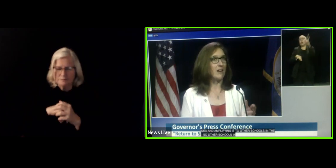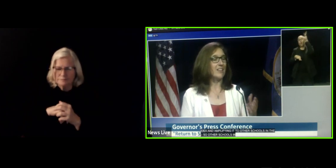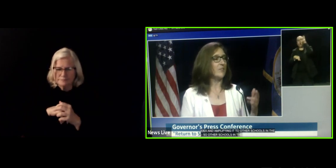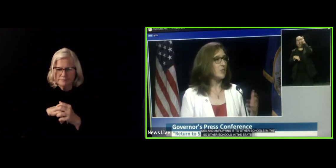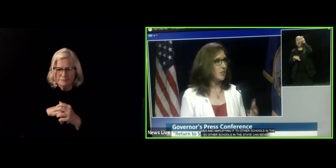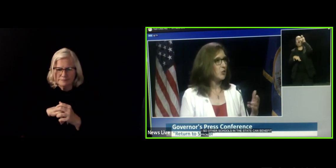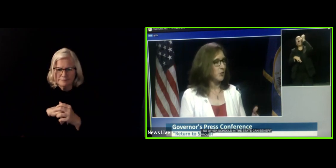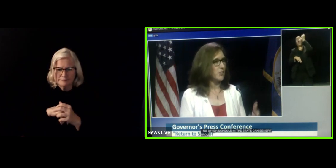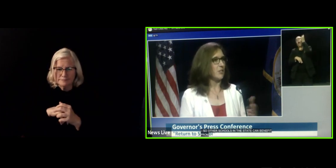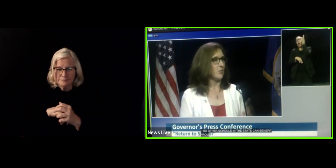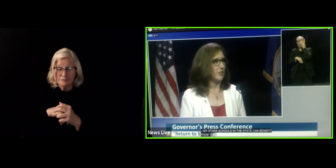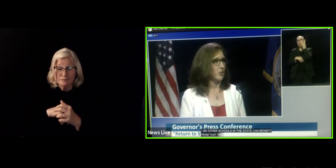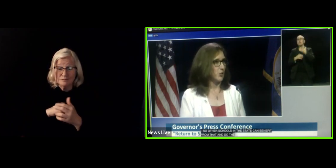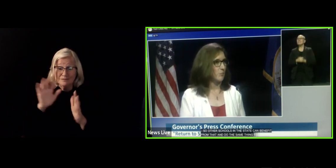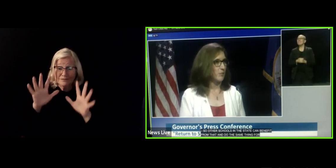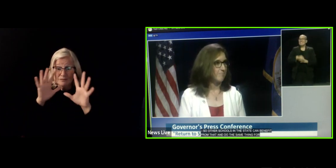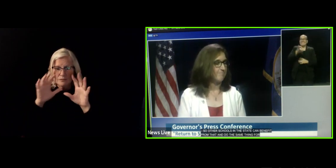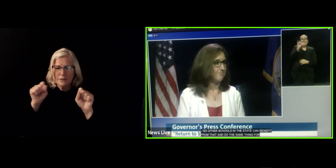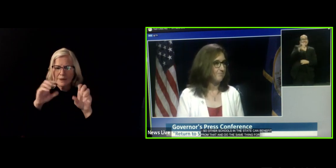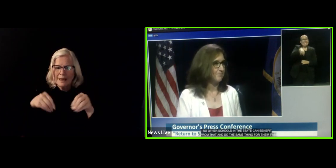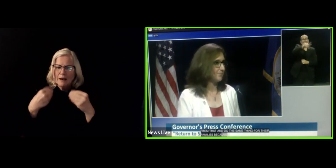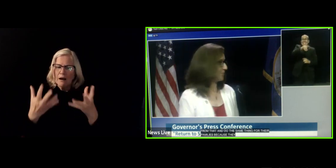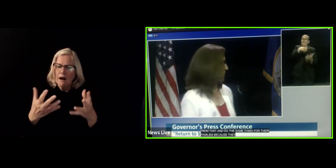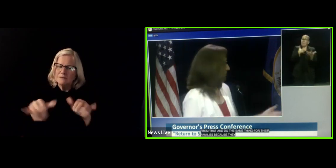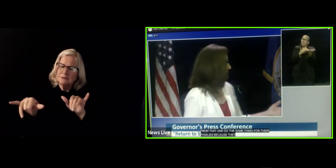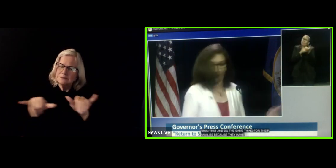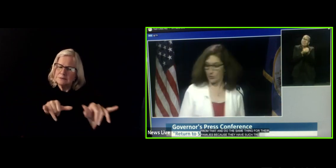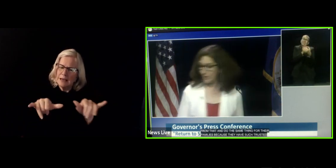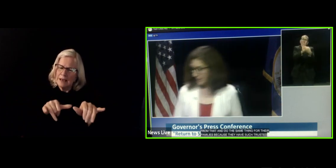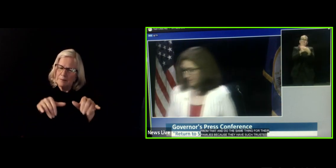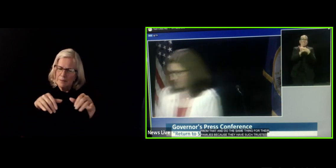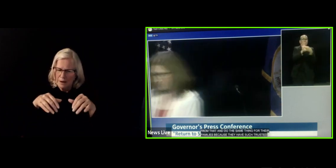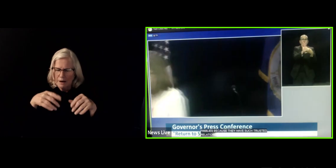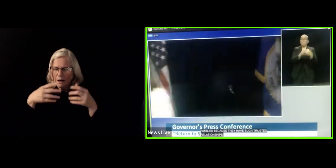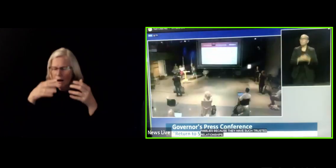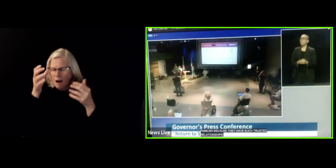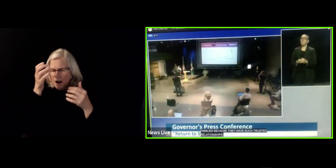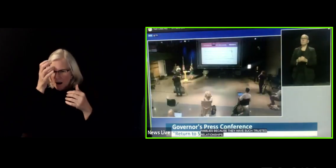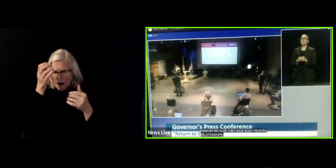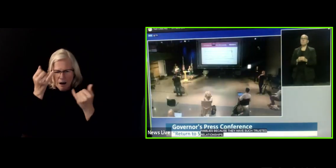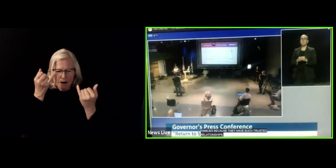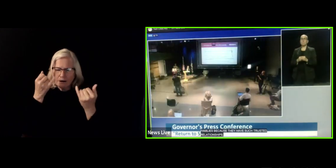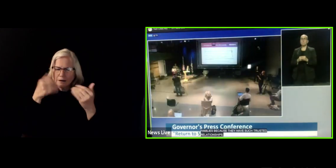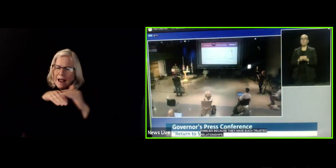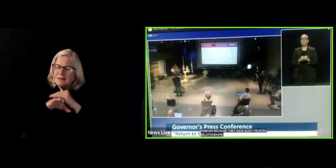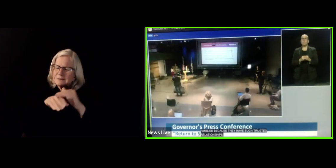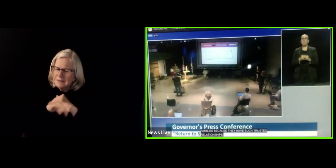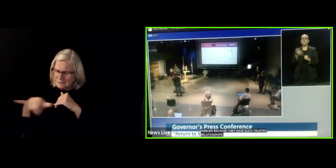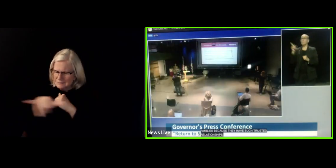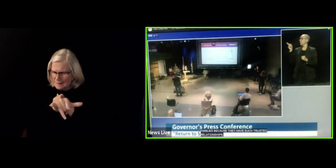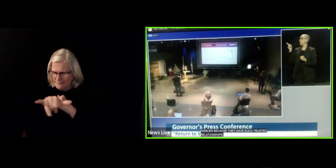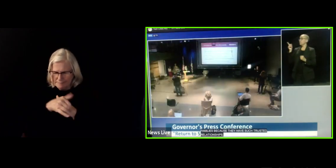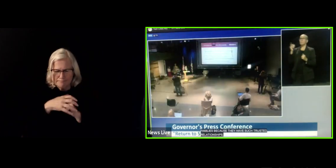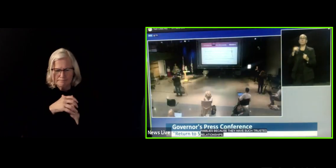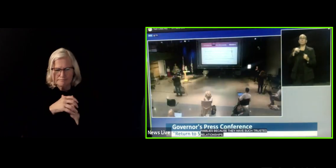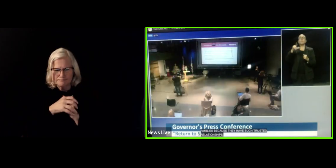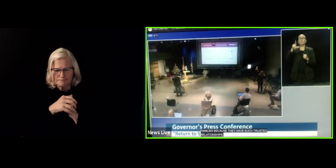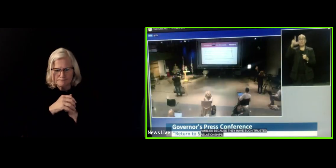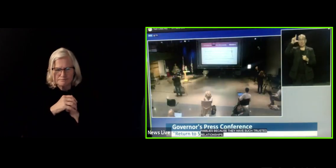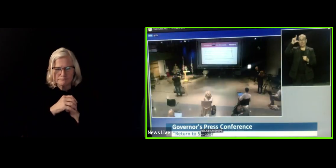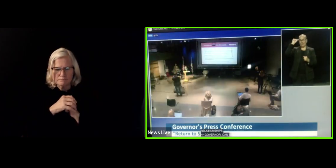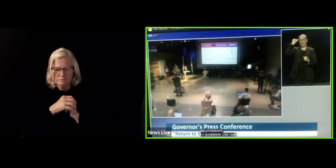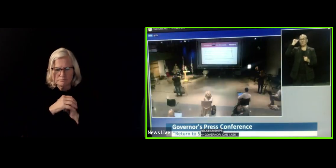have such trusted relationships. Yep. I just want to build on that point, Carla, because I think that it